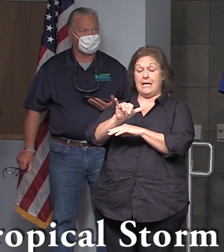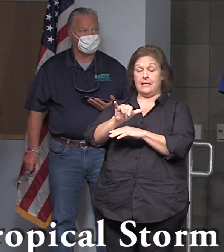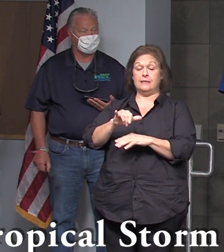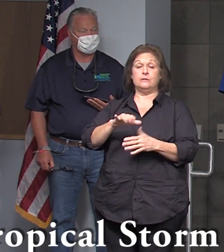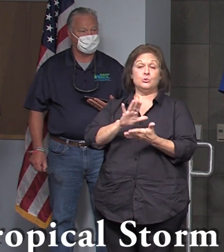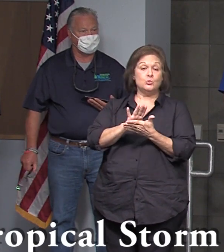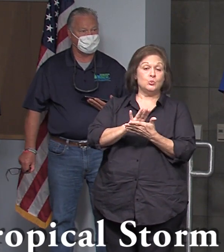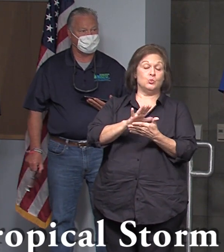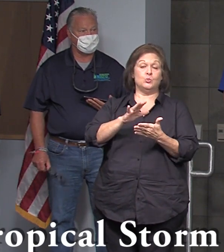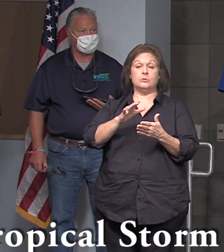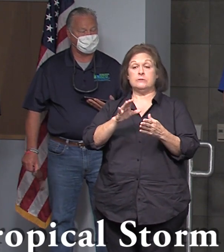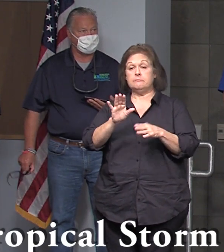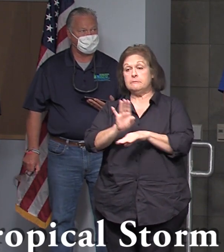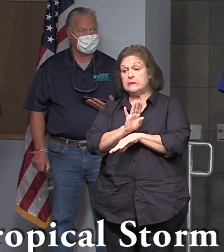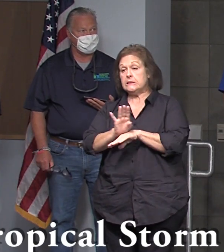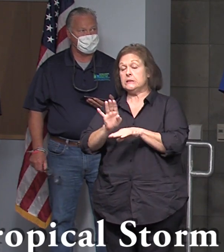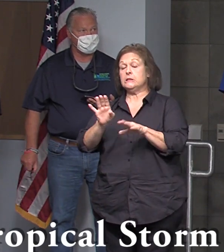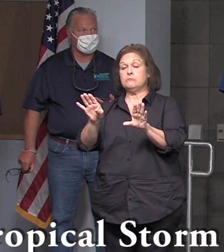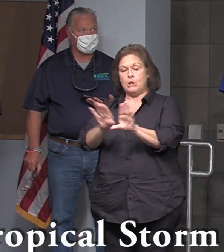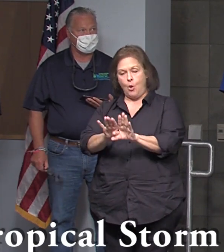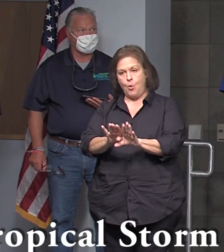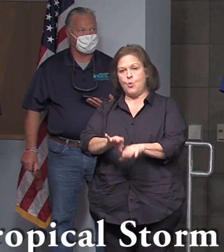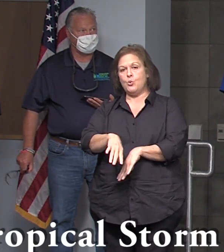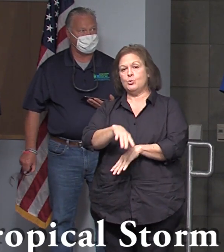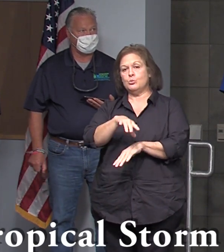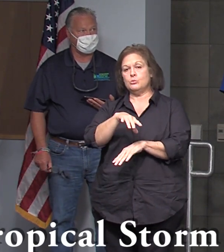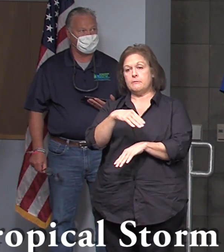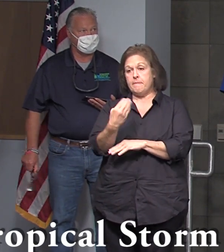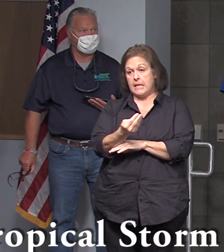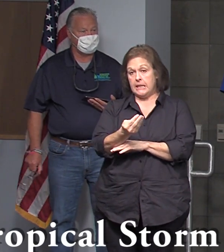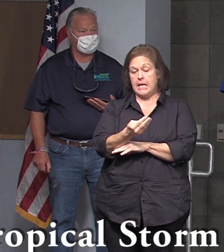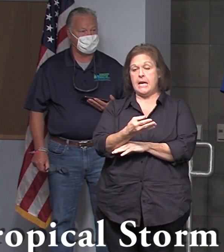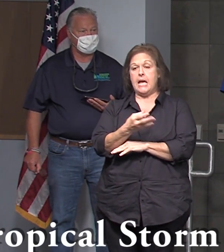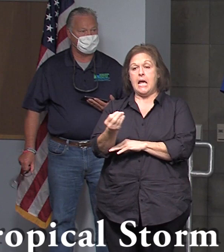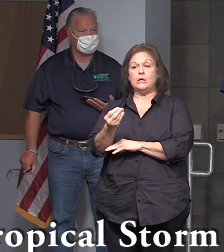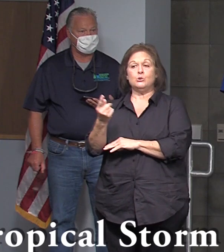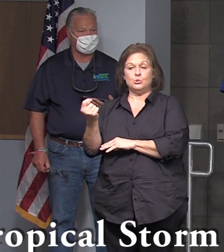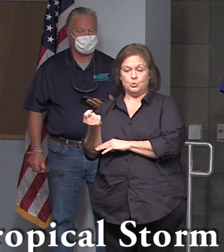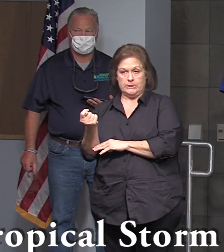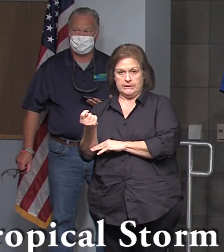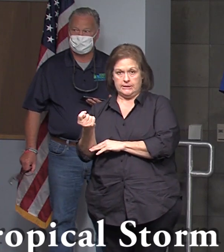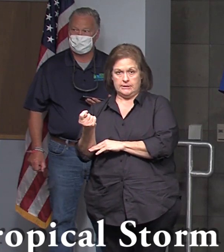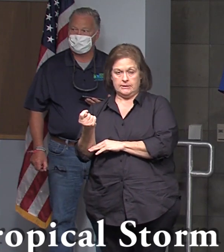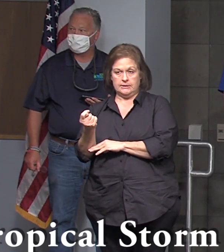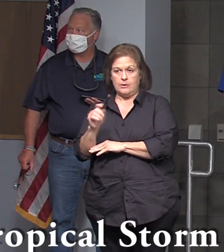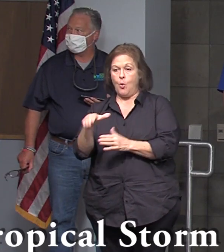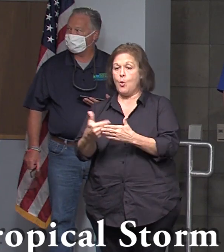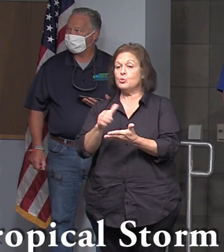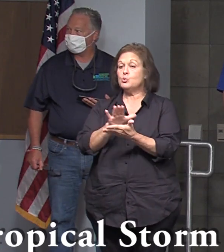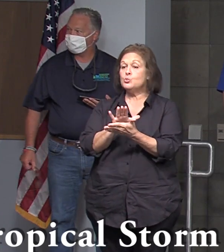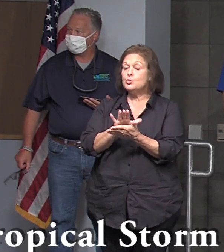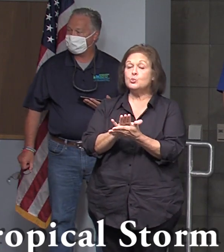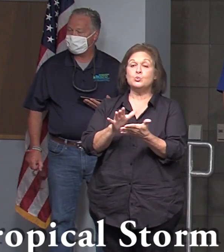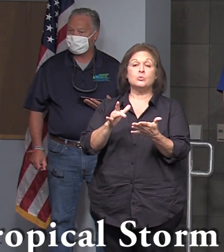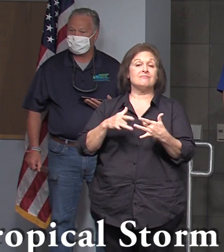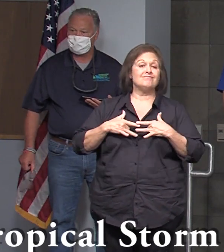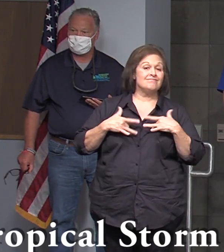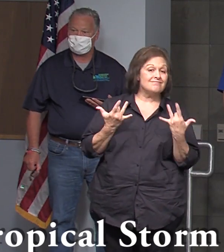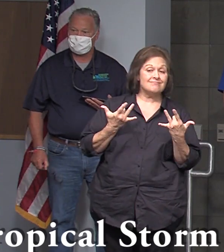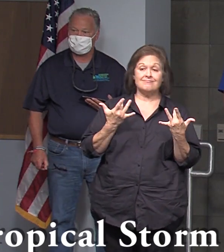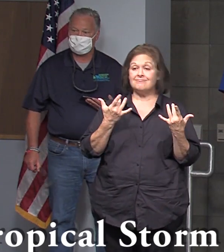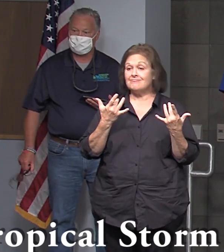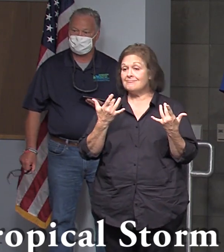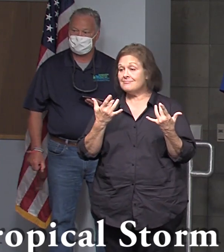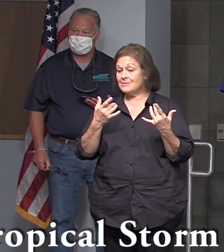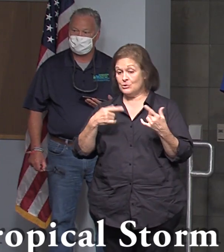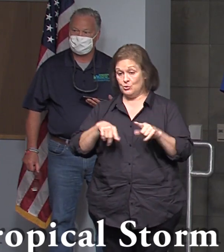schools and administrative buildings will be closed Monday, September 14th and Tuesday, September 15th. All school and district activities and events during